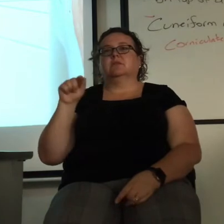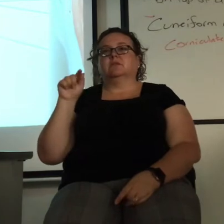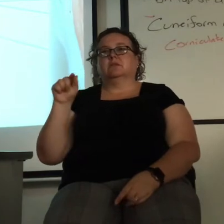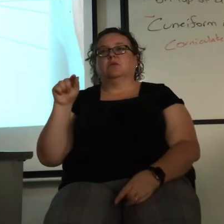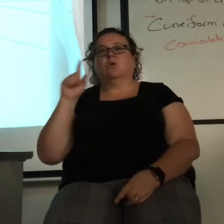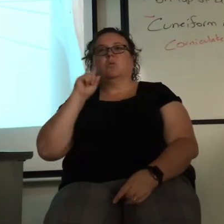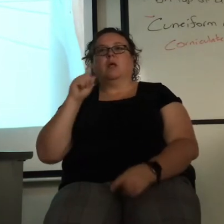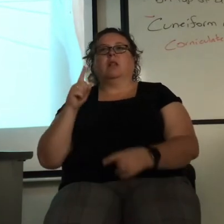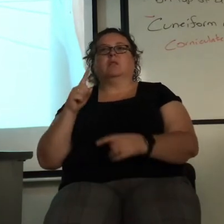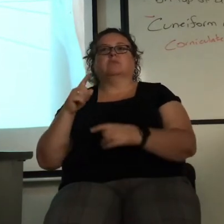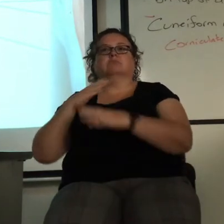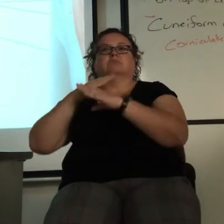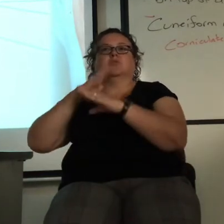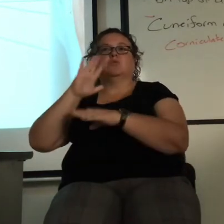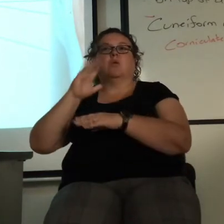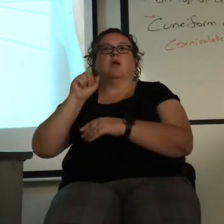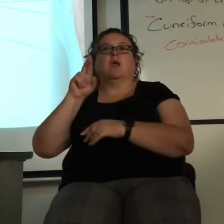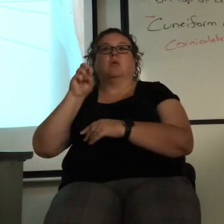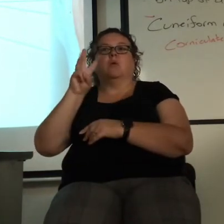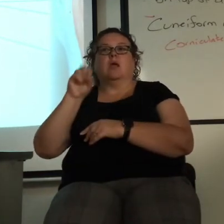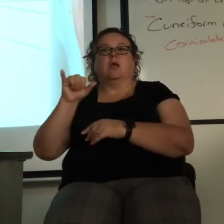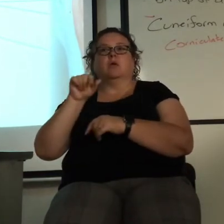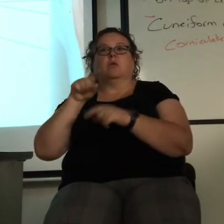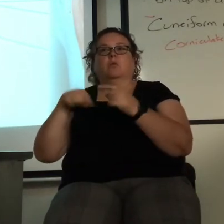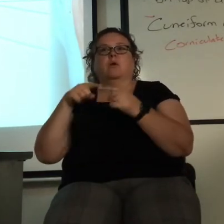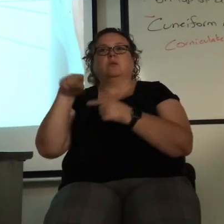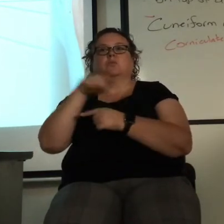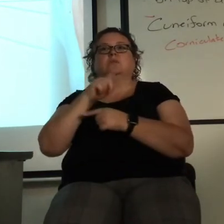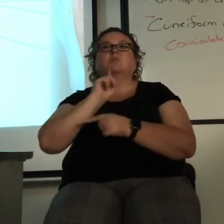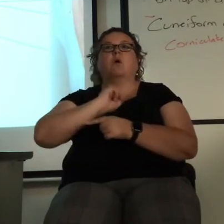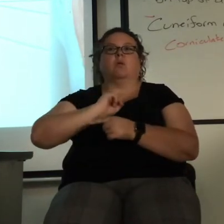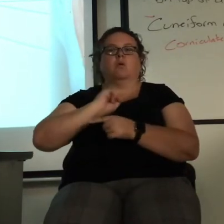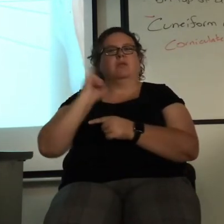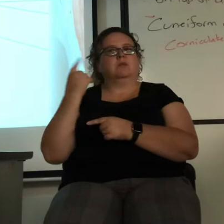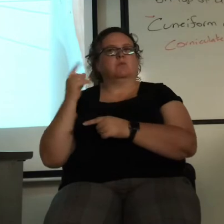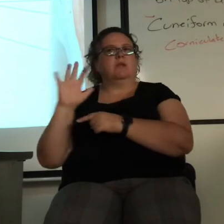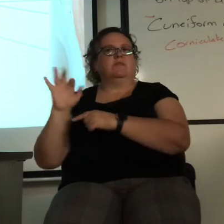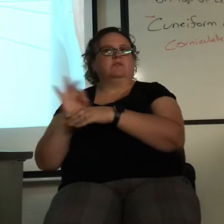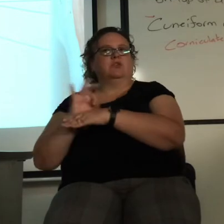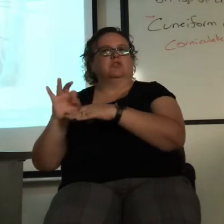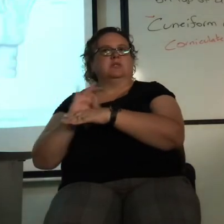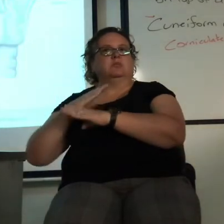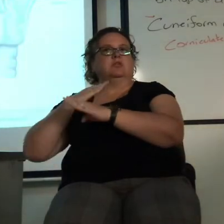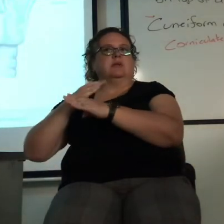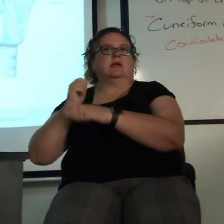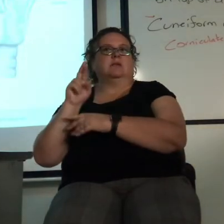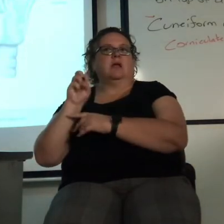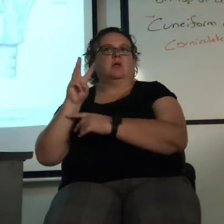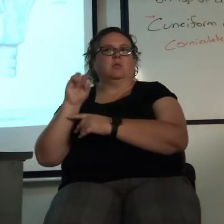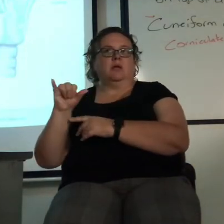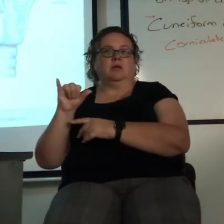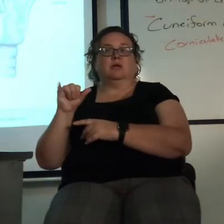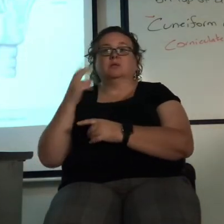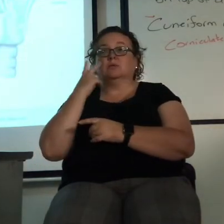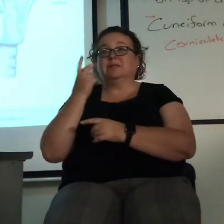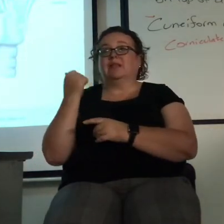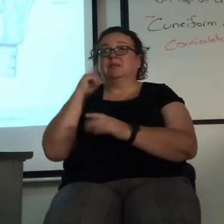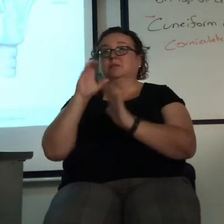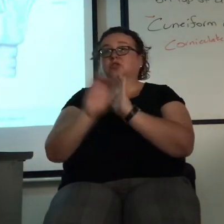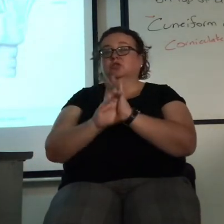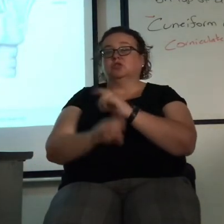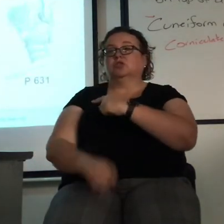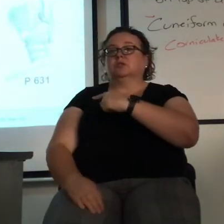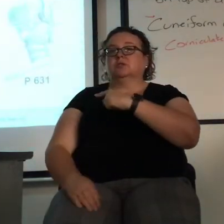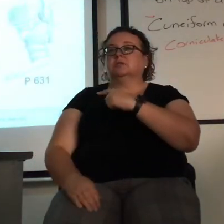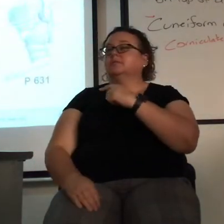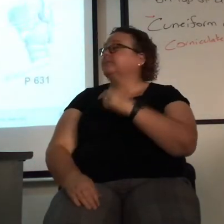during swallowing, and that's one of its functions, to protect the airway. So we're at this picture. Let's look